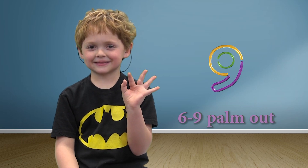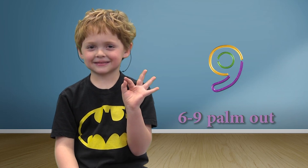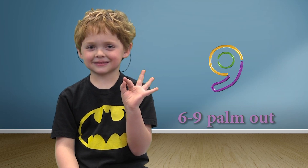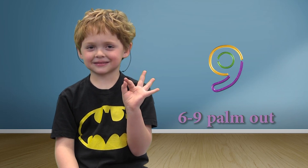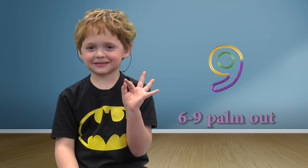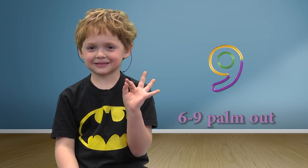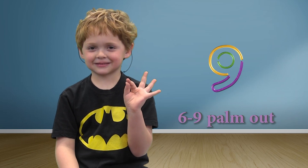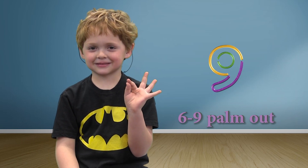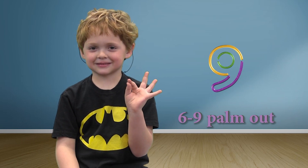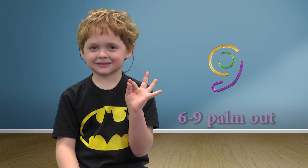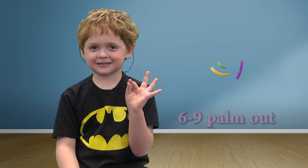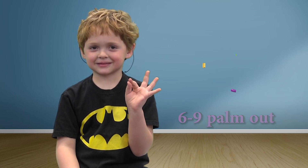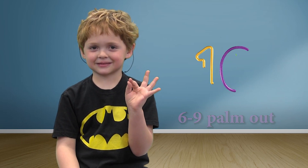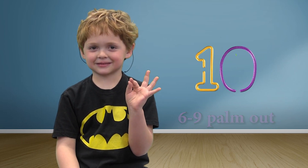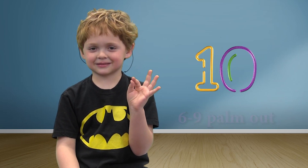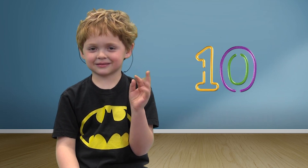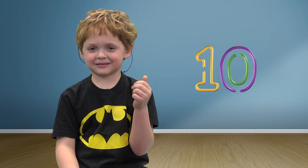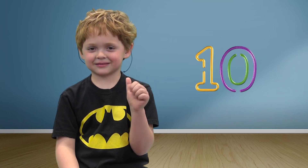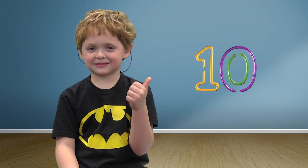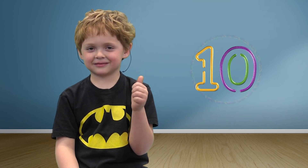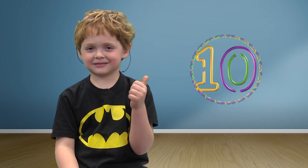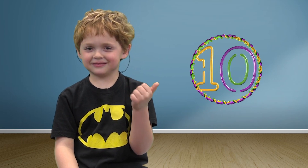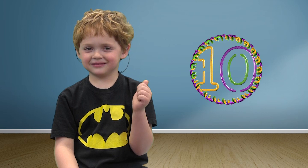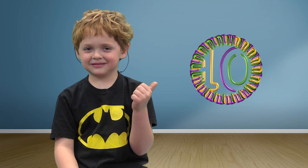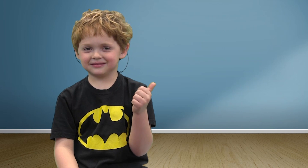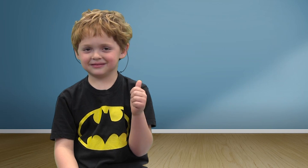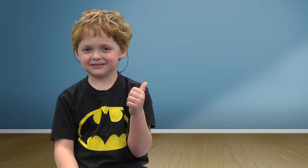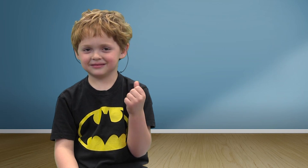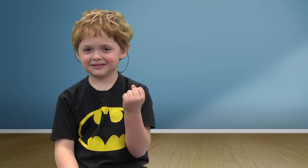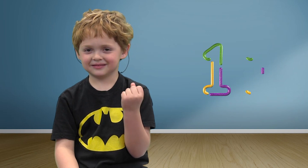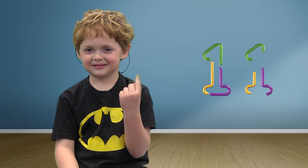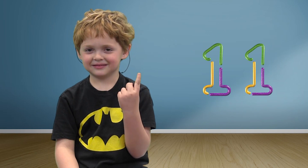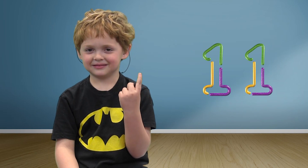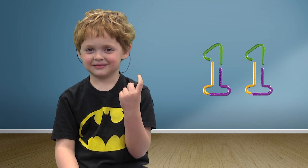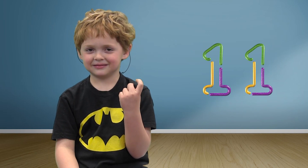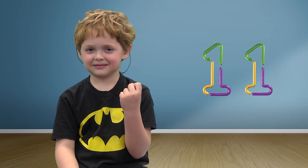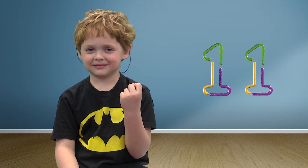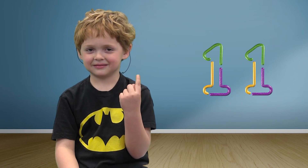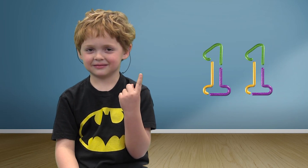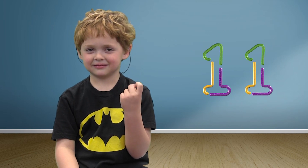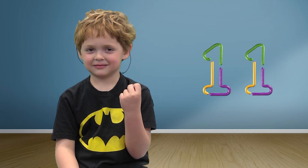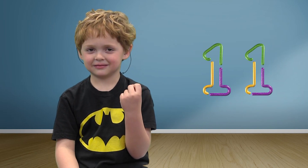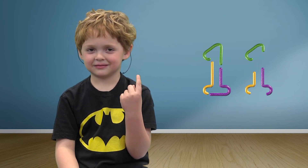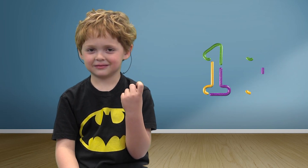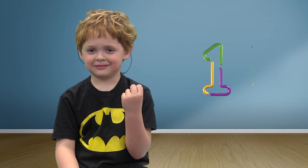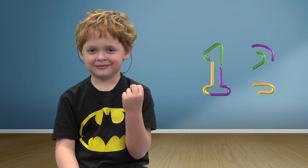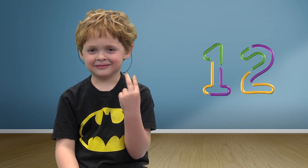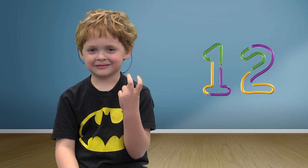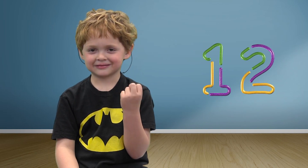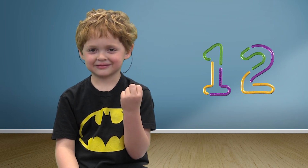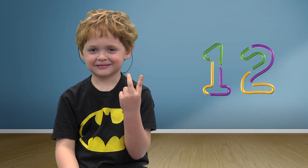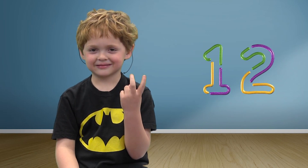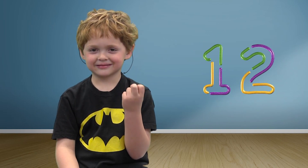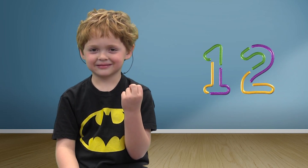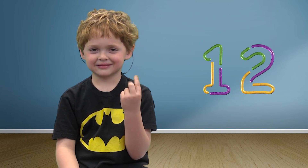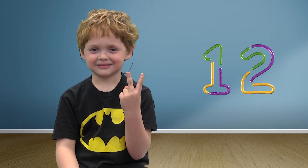nine, ten, eleven, twelve,